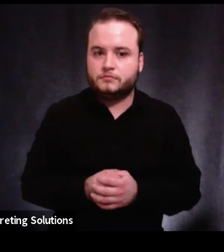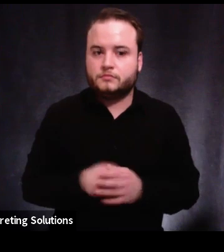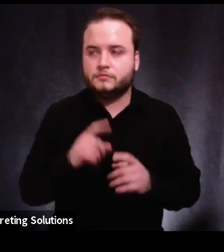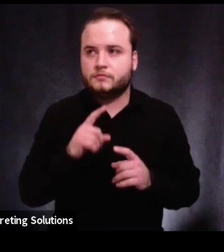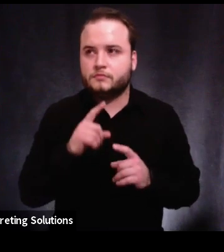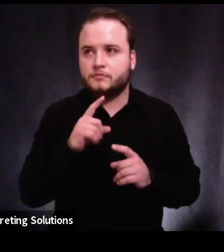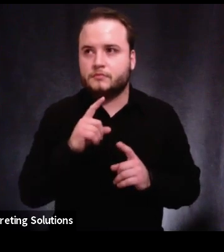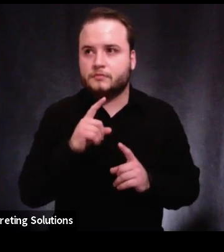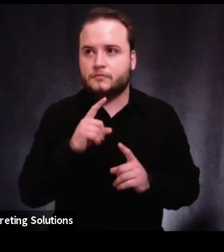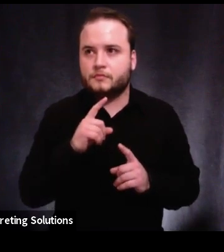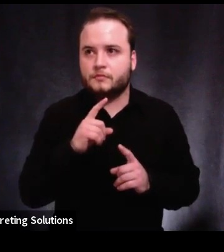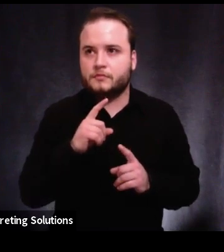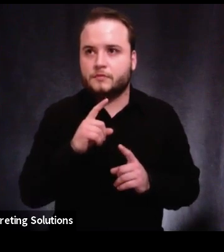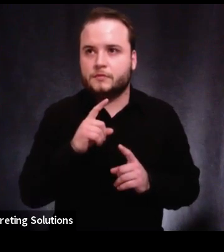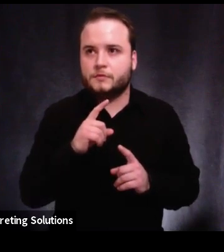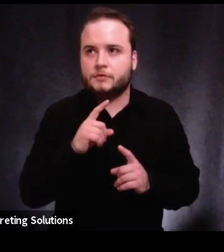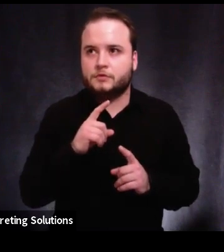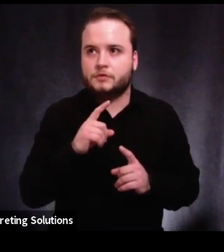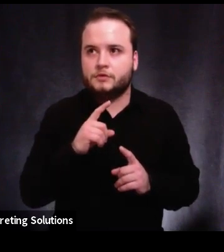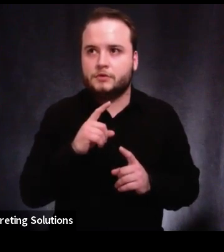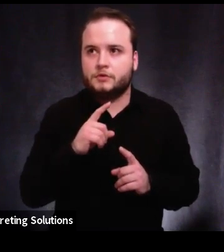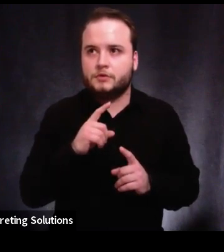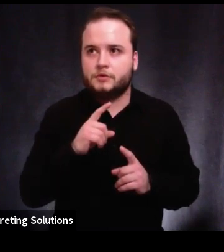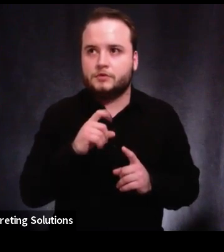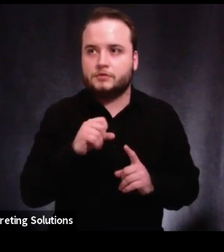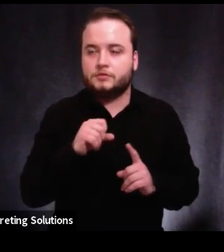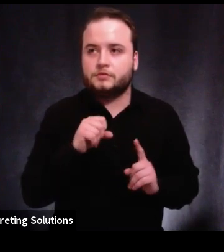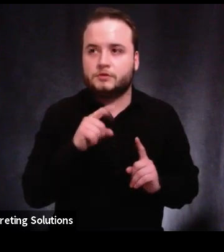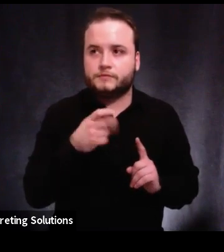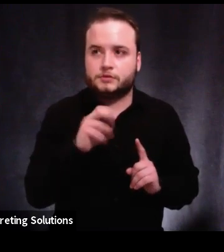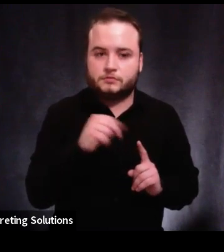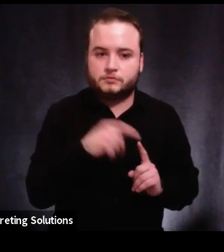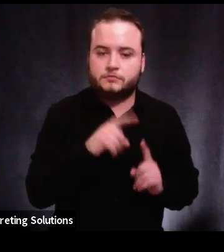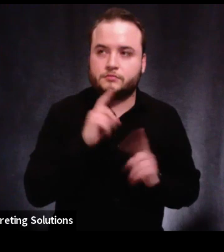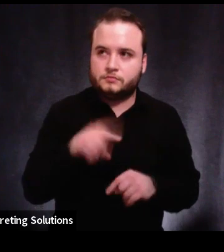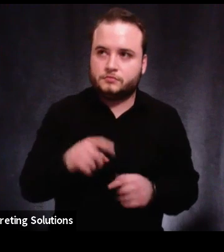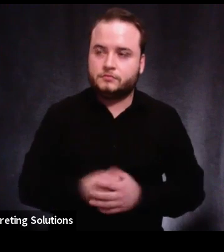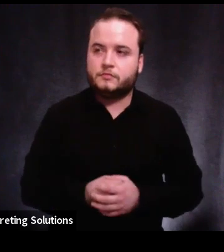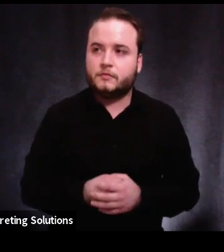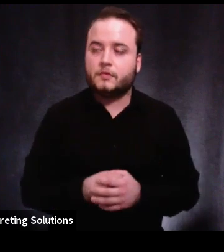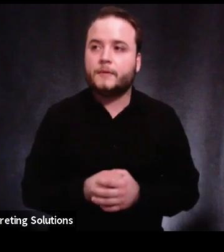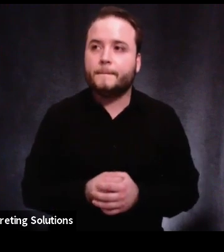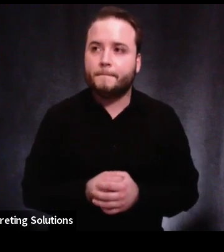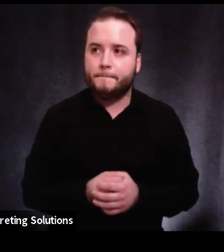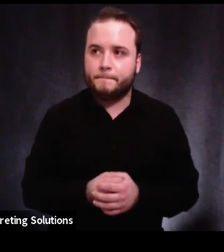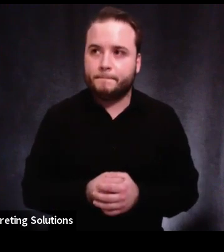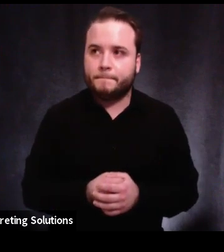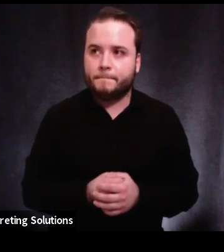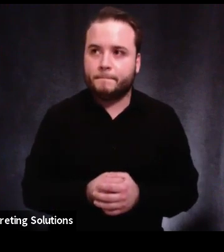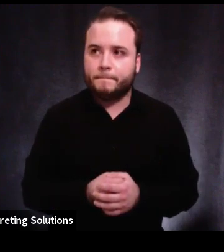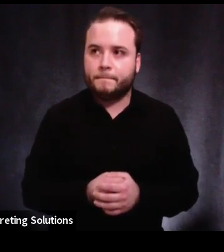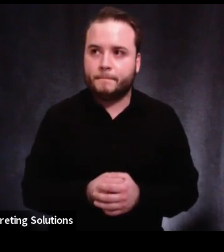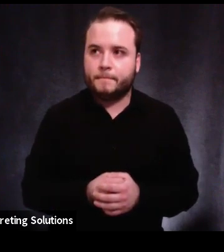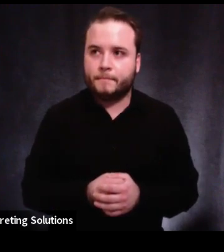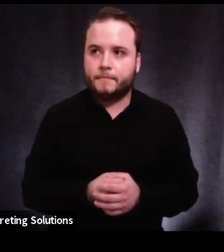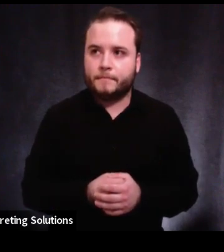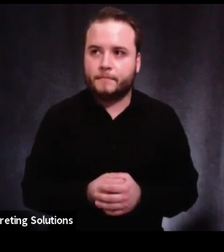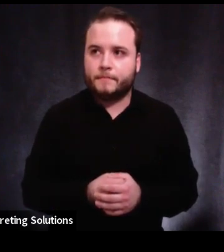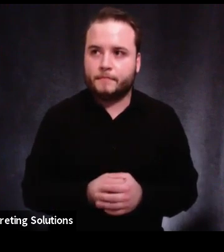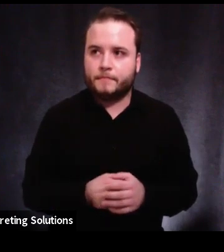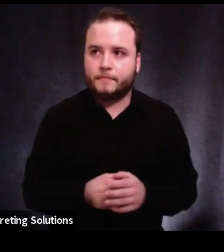is independent of what's on the death certificate or not. It's assuming how the